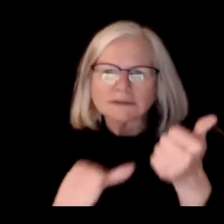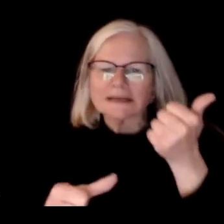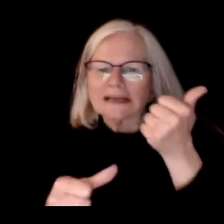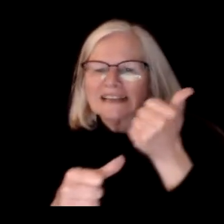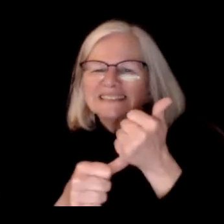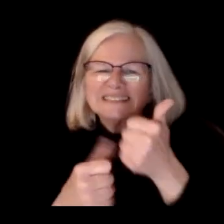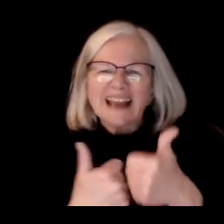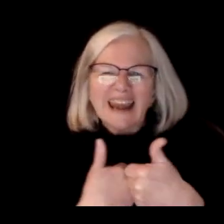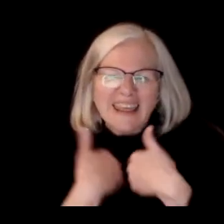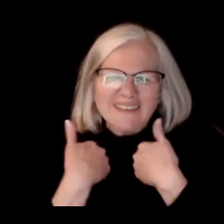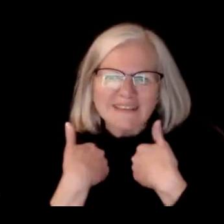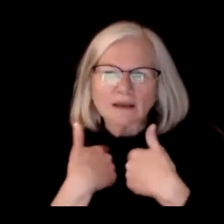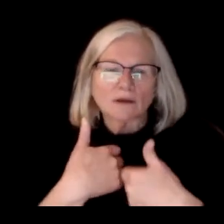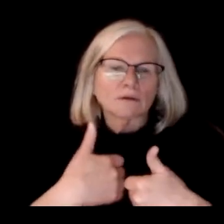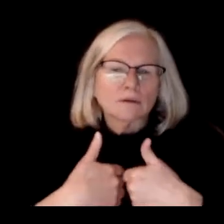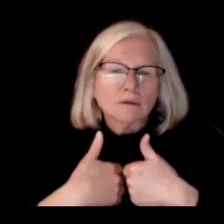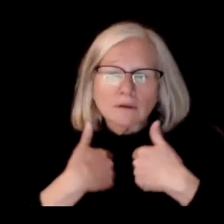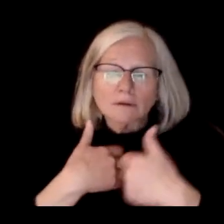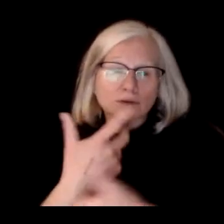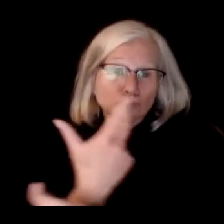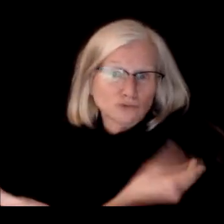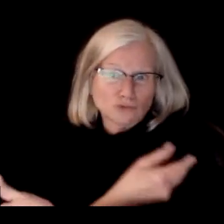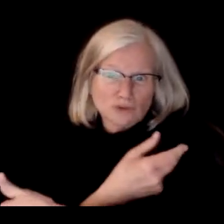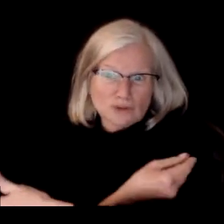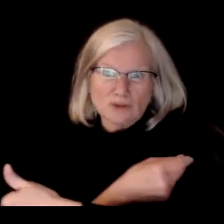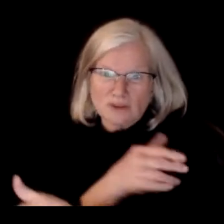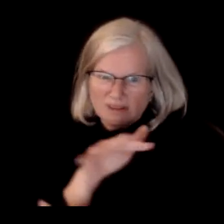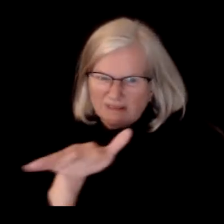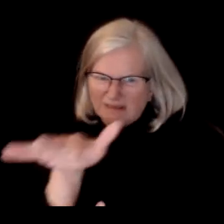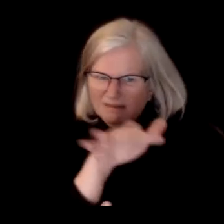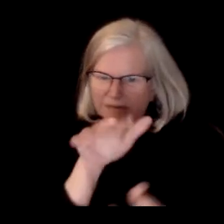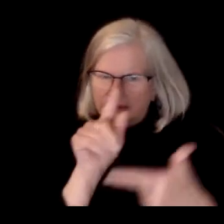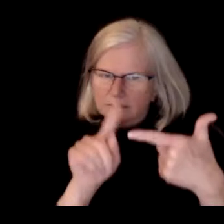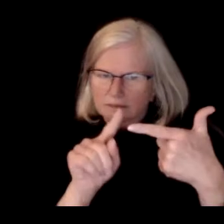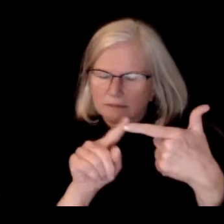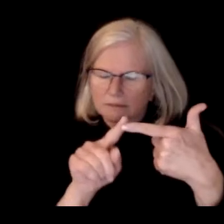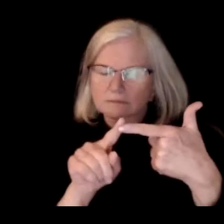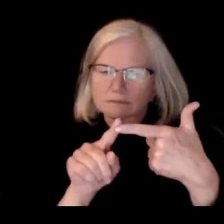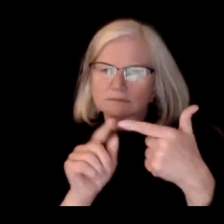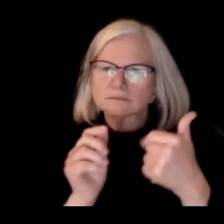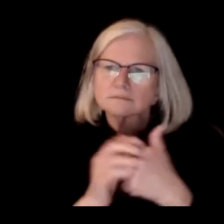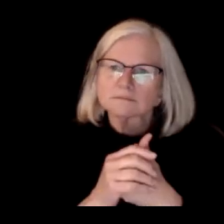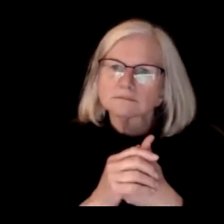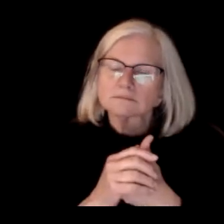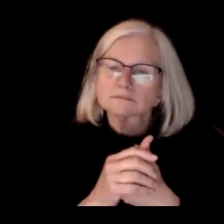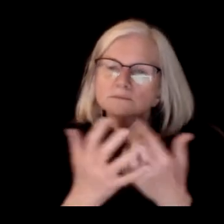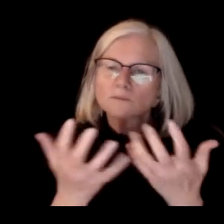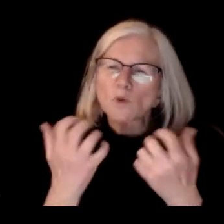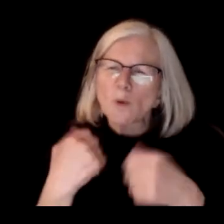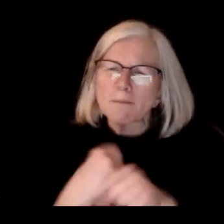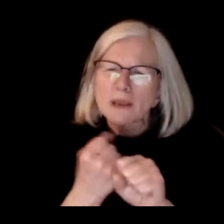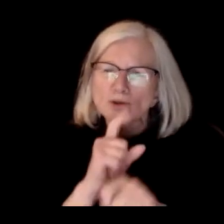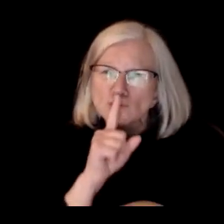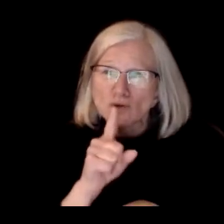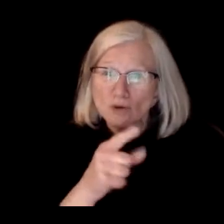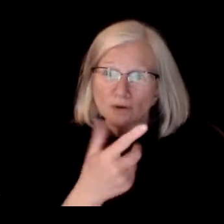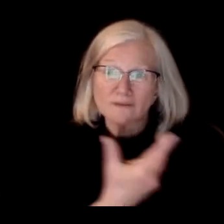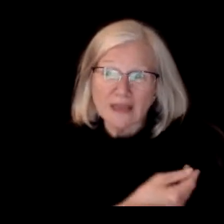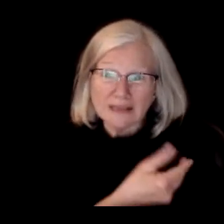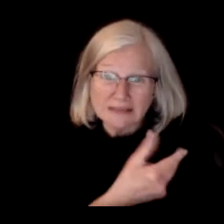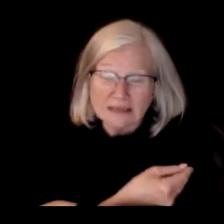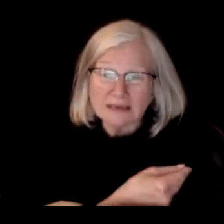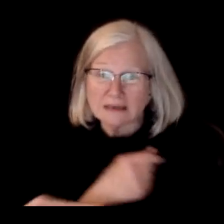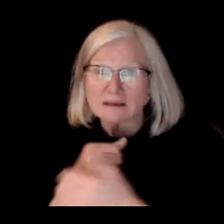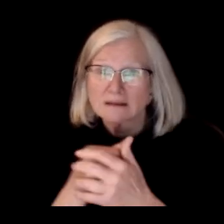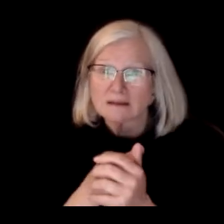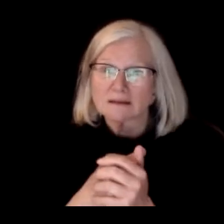we approach the end of some of these first priority groups, we want to make sure that all the vaccines in the state are able to get